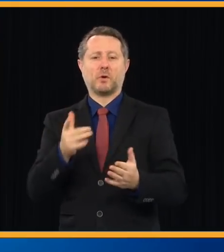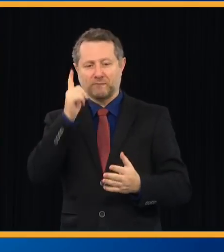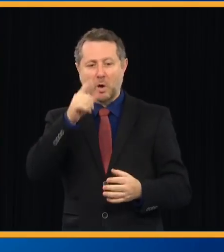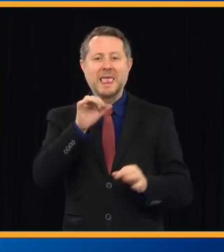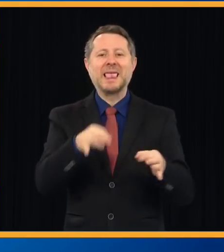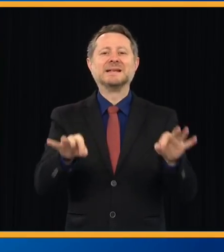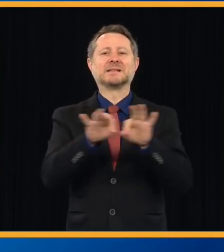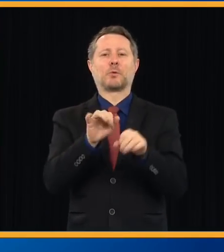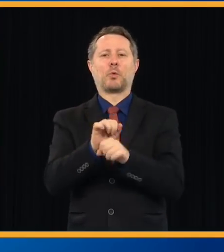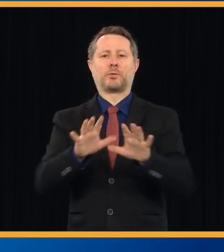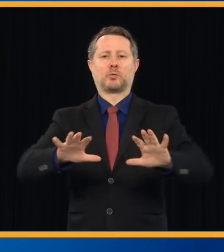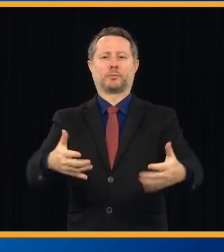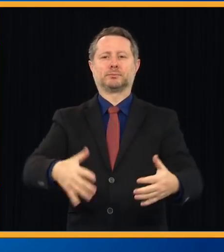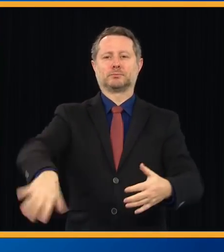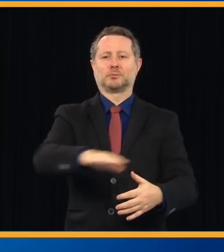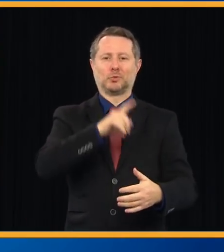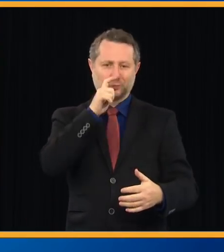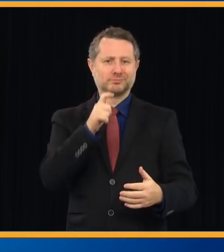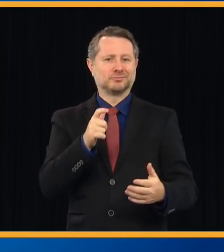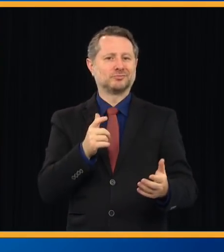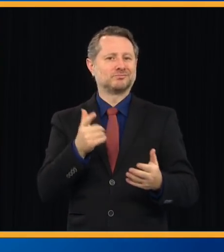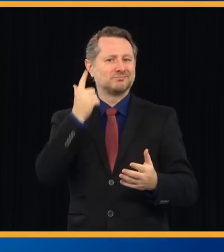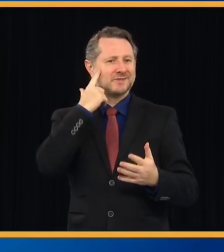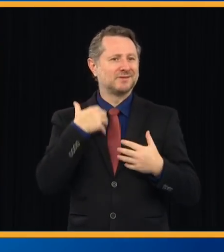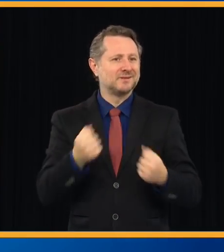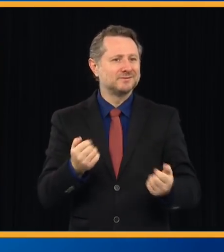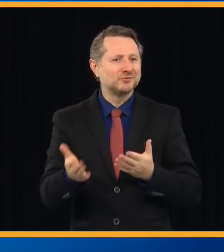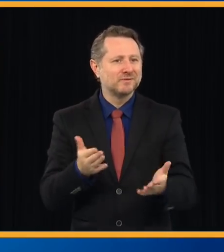And they'll be at no cost. And